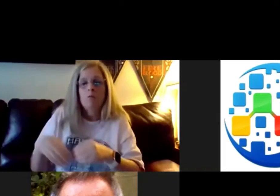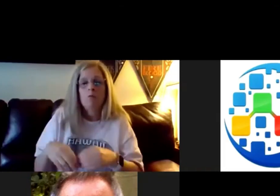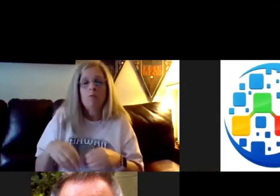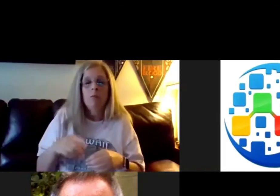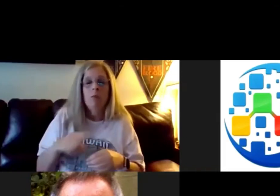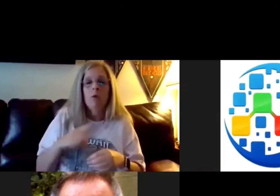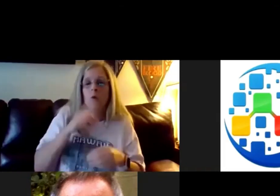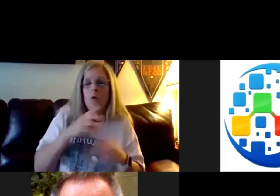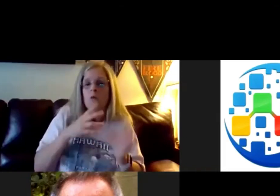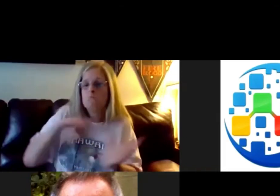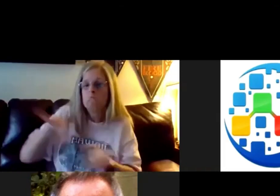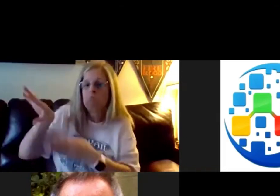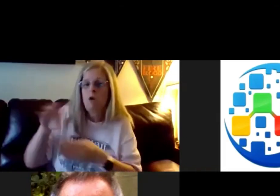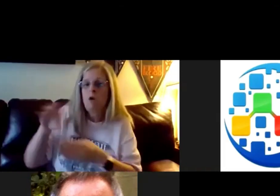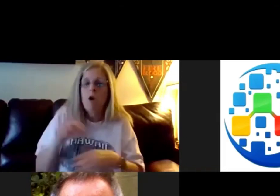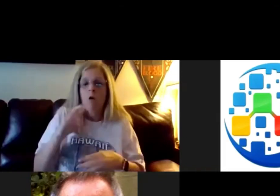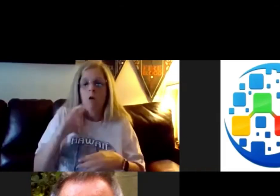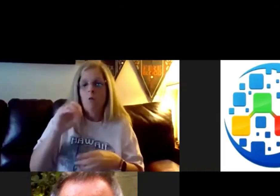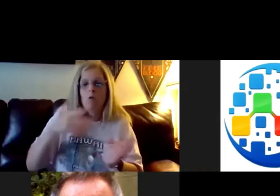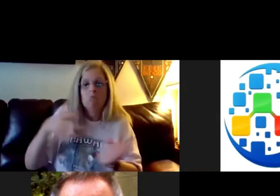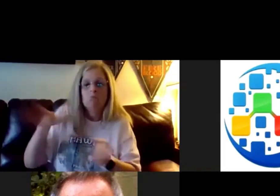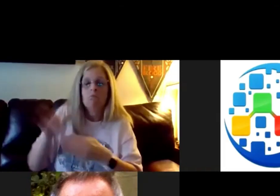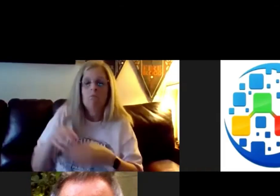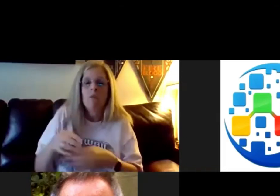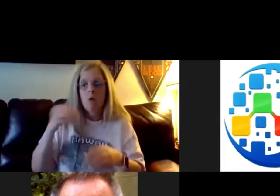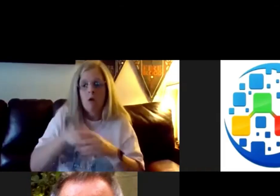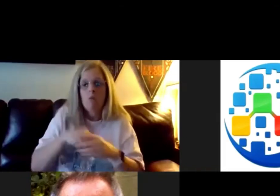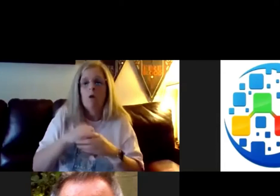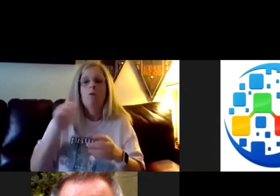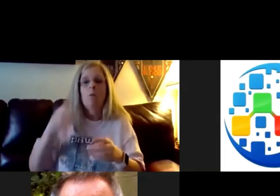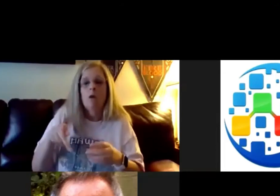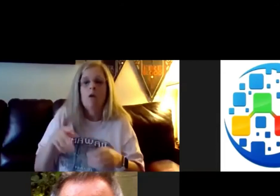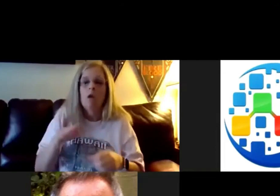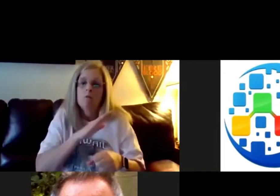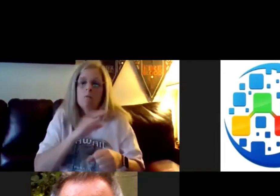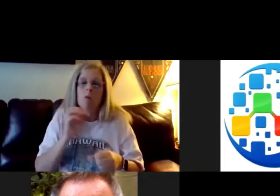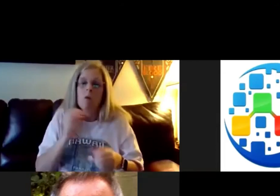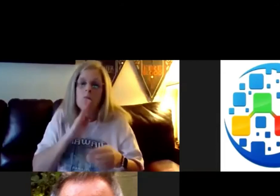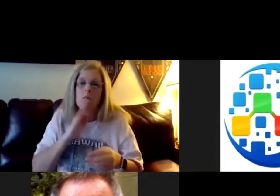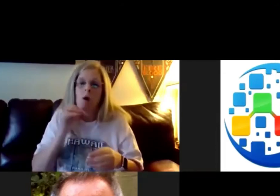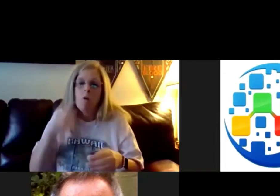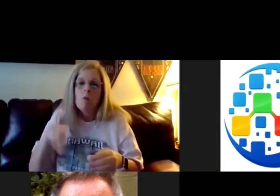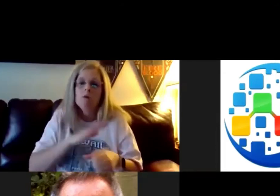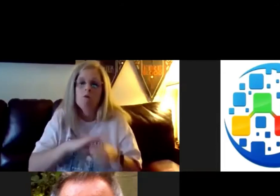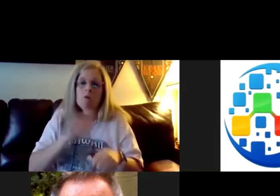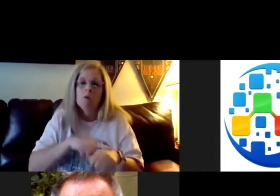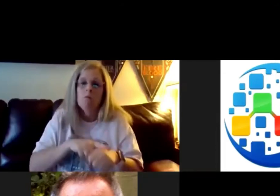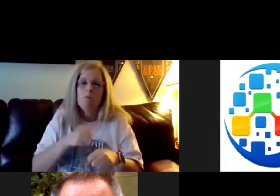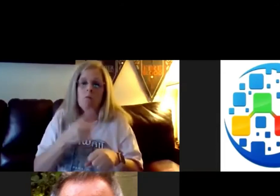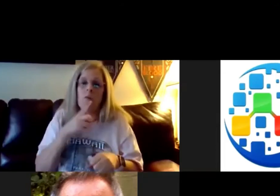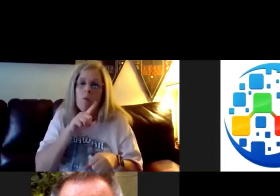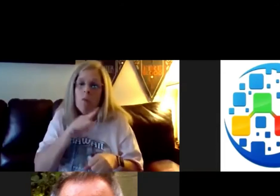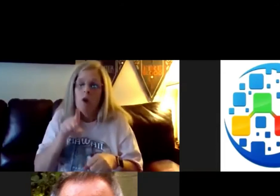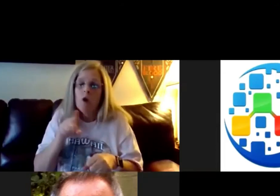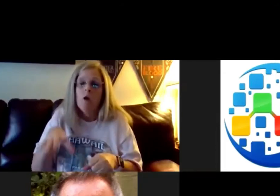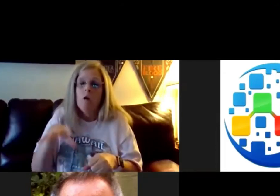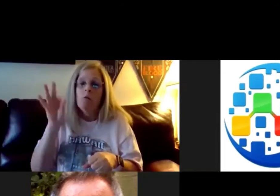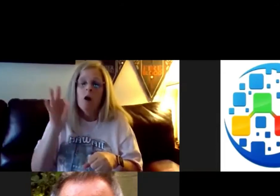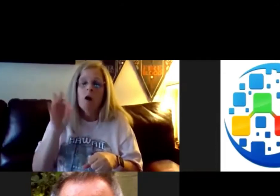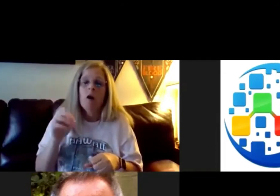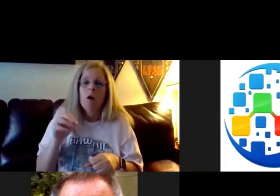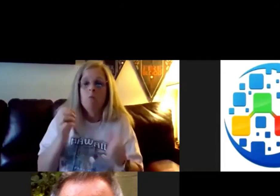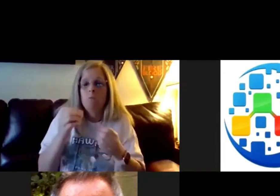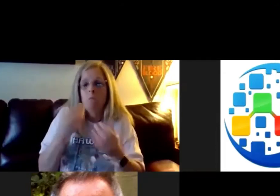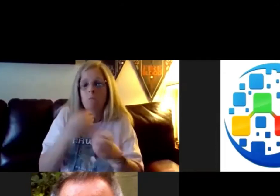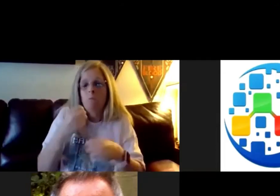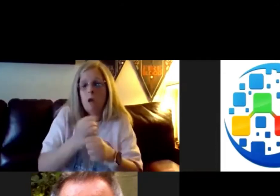that company. They're going to come into Onpassive and they will be in Onpassive full time, because they're going to find that they're making more money with Onpassive than they